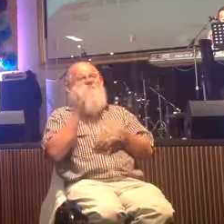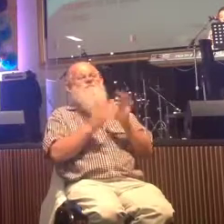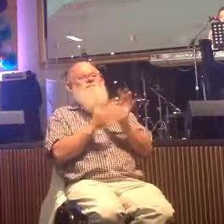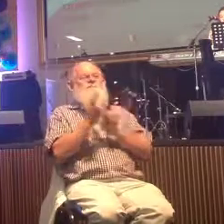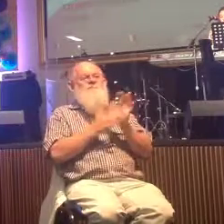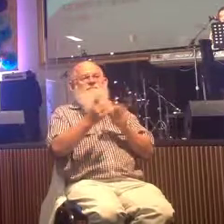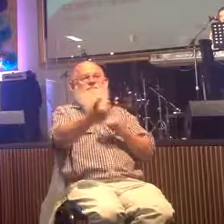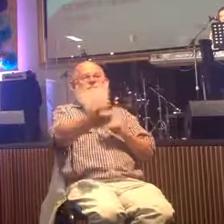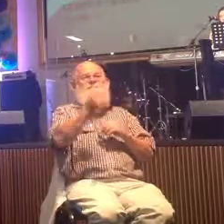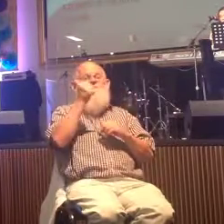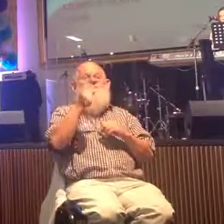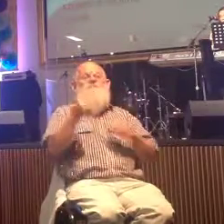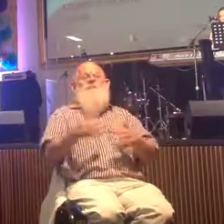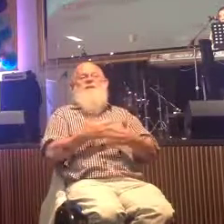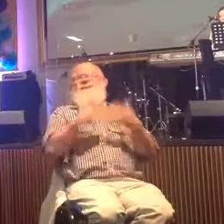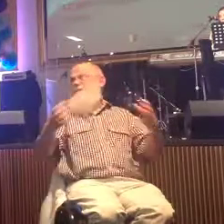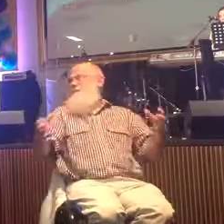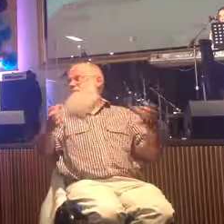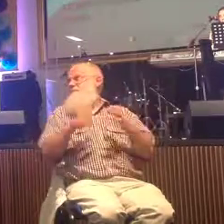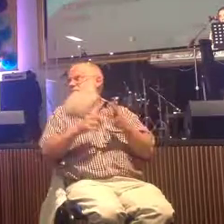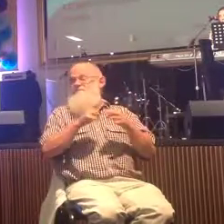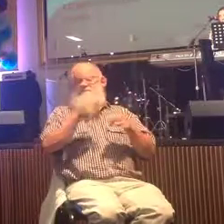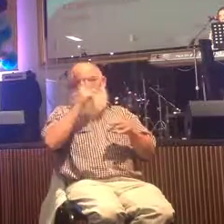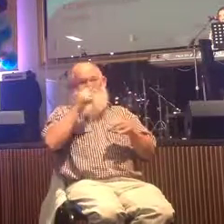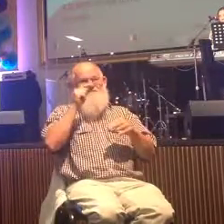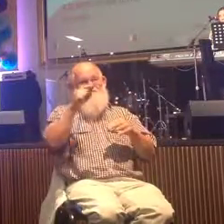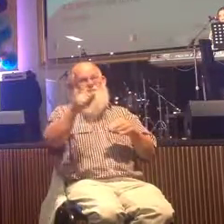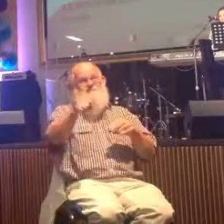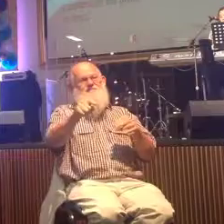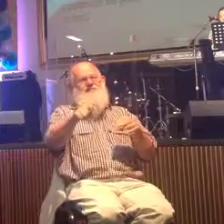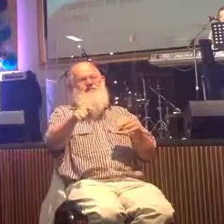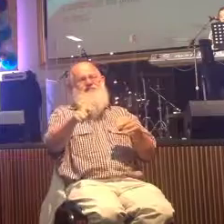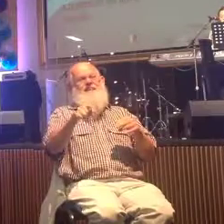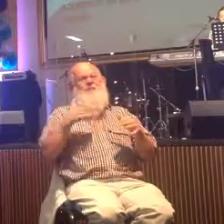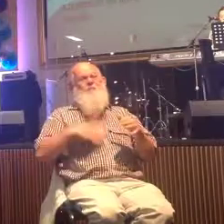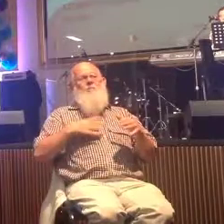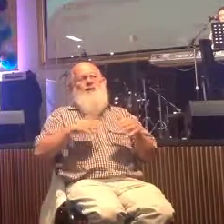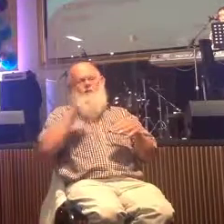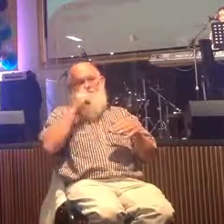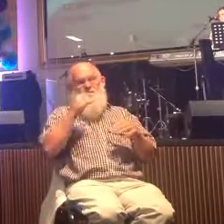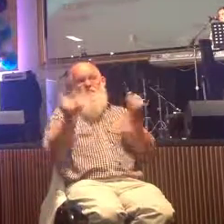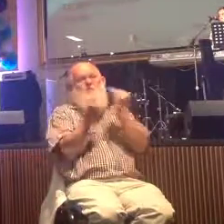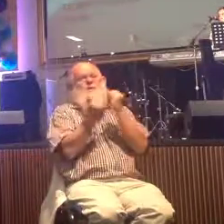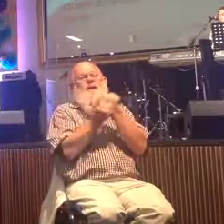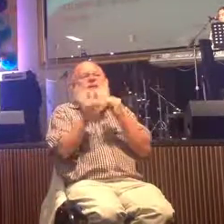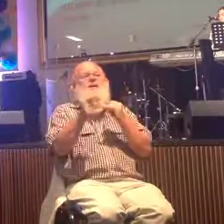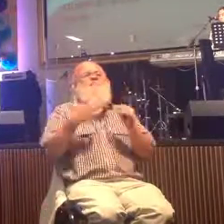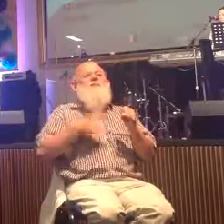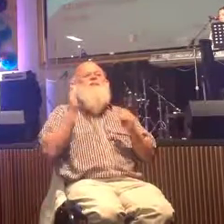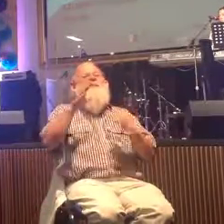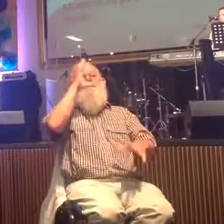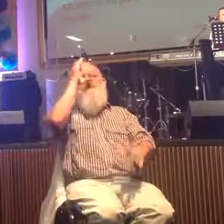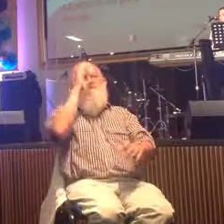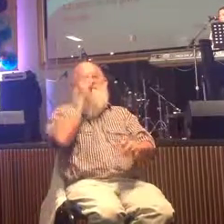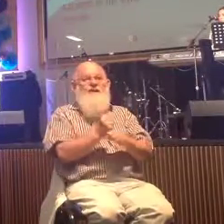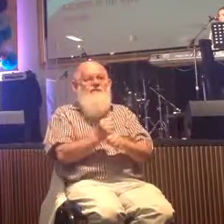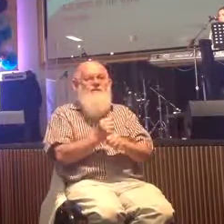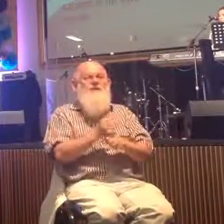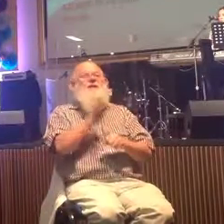was a whole crowd of people there. And part of the reason why there was a crowd of people there was because he was faithful in being